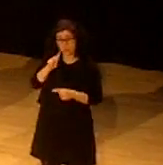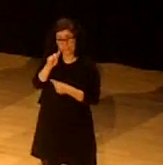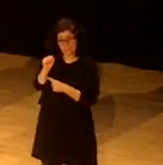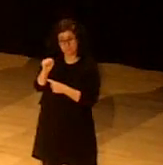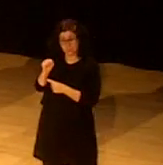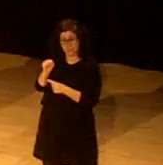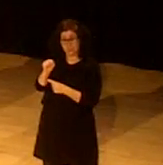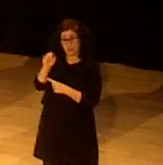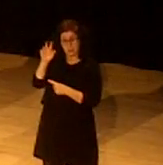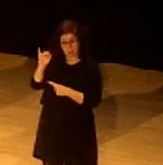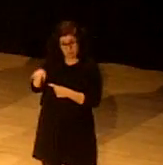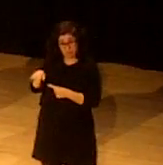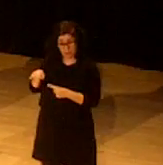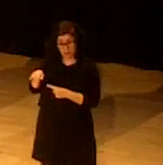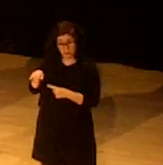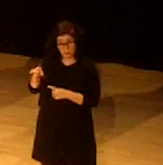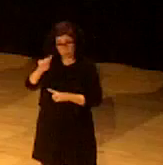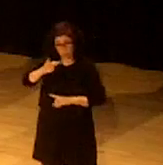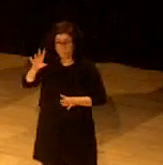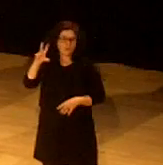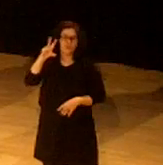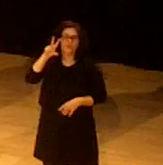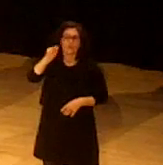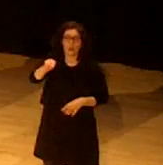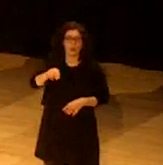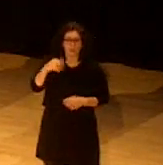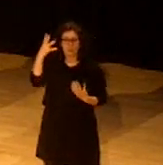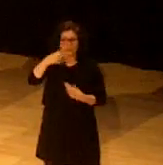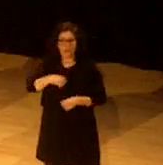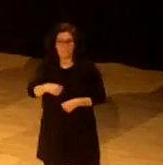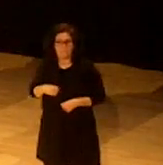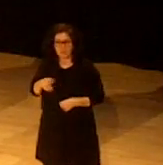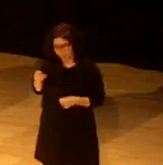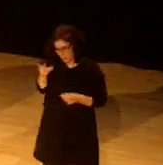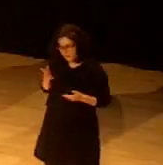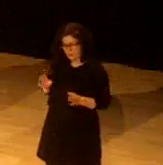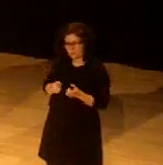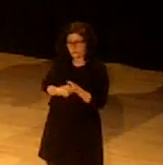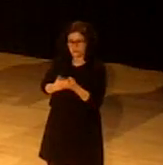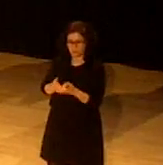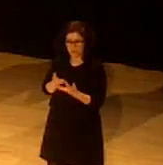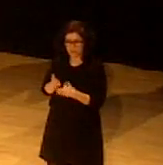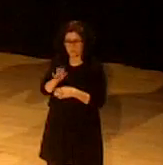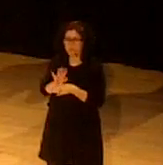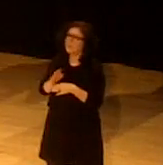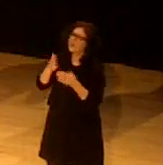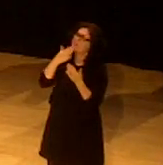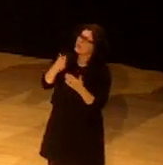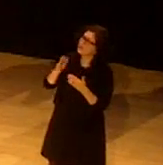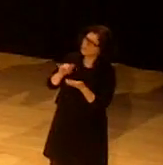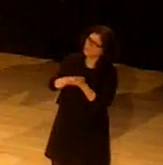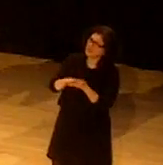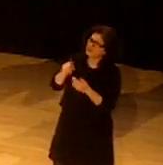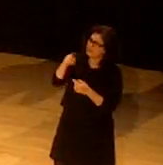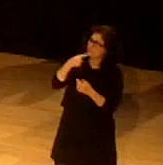something beautiful. And you allowed that to come through in the film. And I really appreciate it. It's very kind of you. Thank you. But again, one of the things you talk about, art